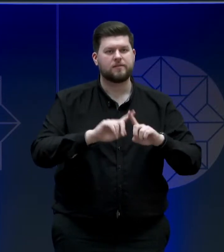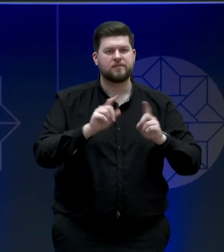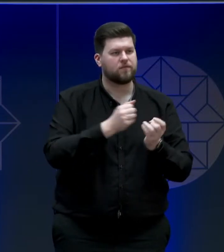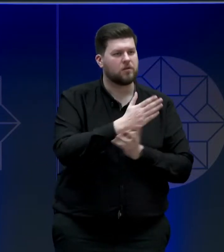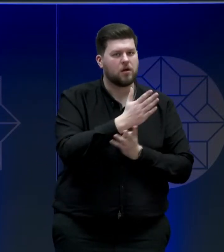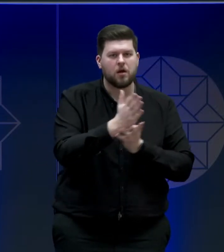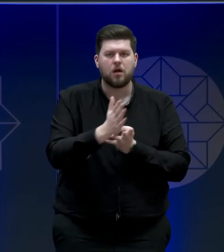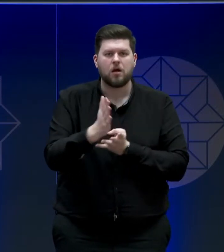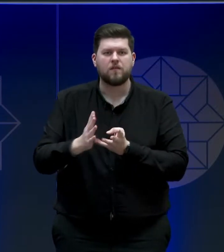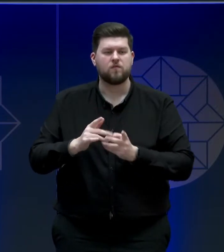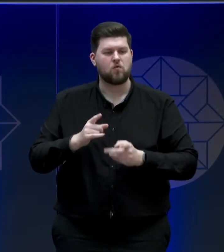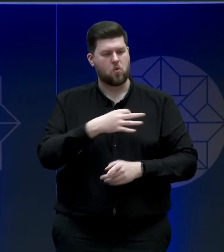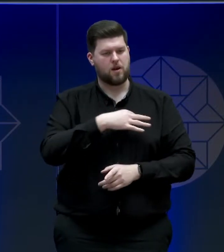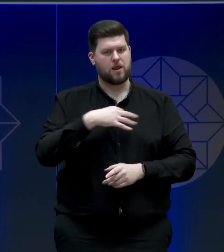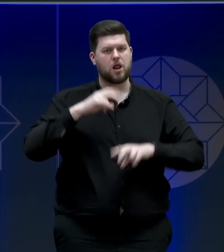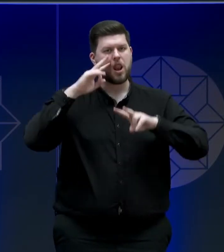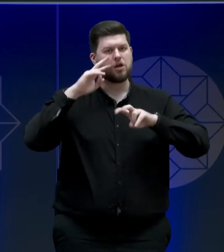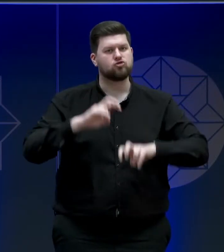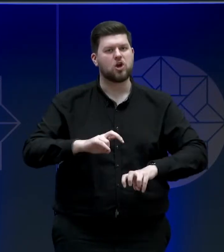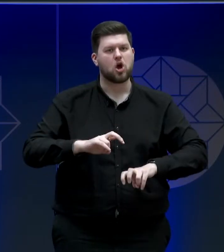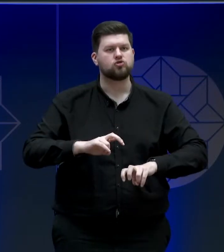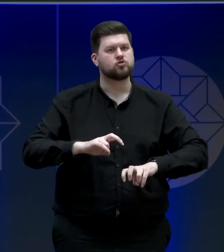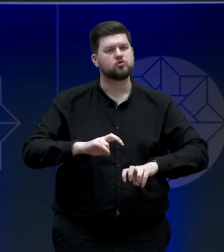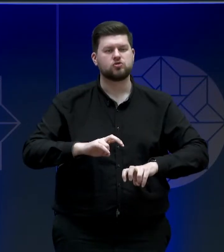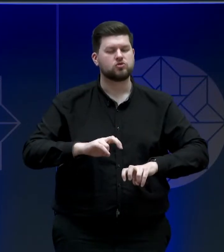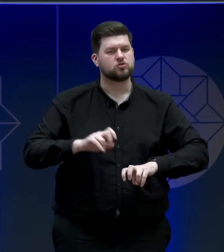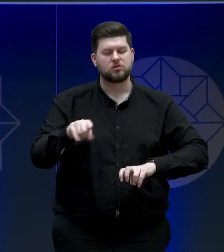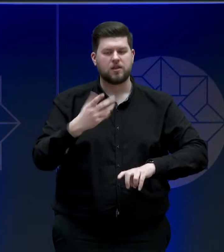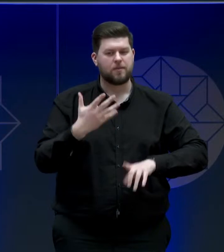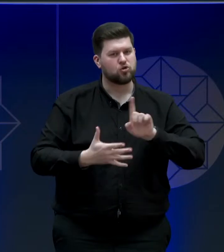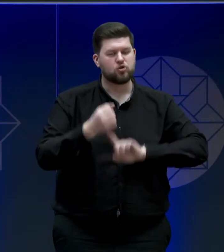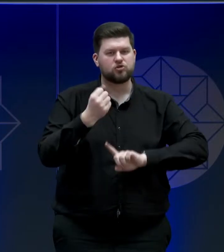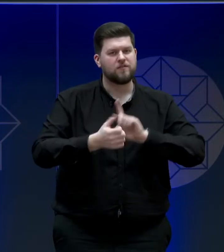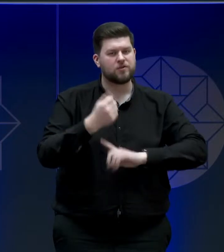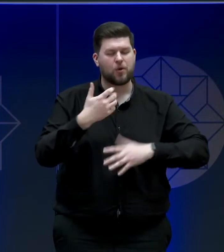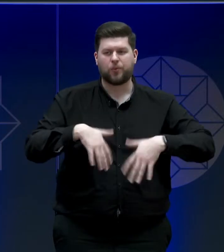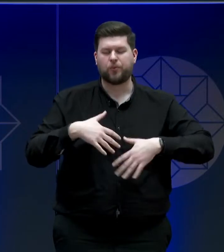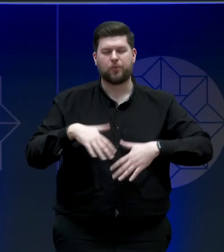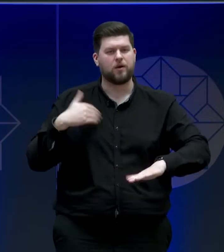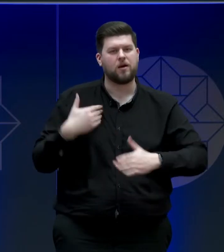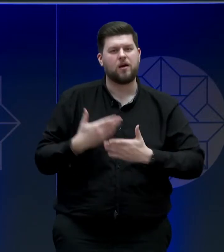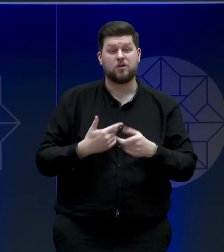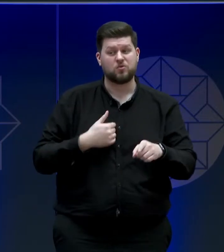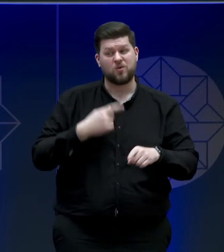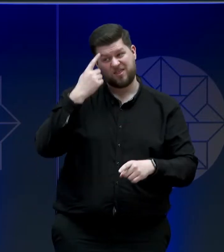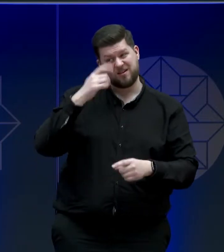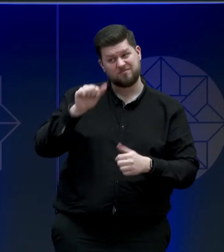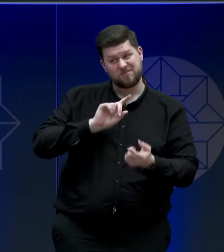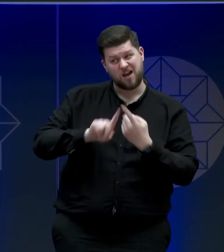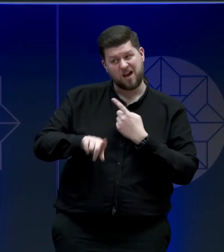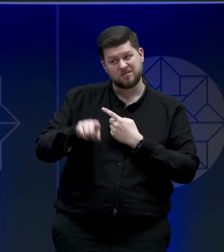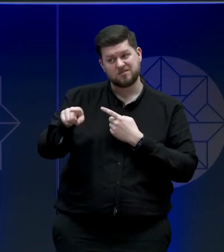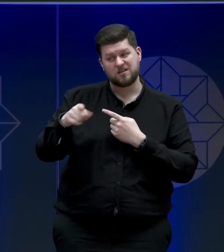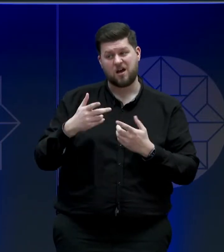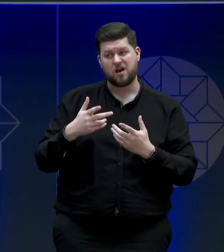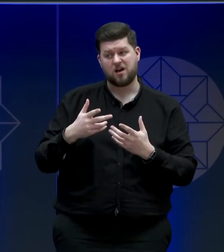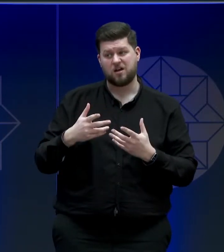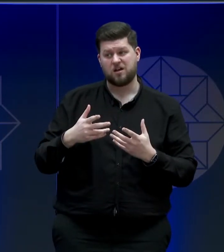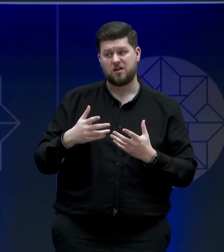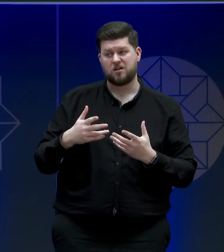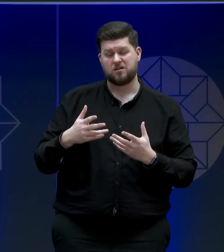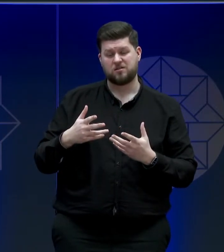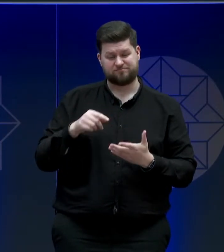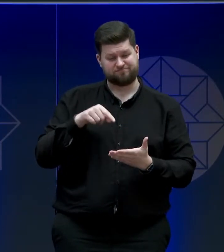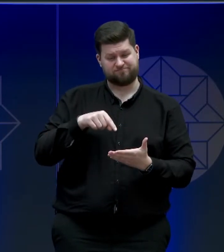clinical research activity, and there's huge achievements that have been made in that respect. So I think the answer to all of this lies in